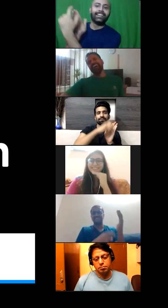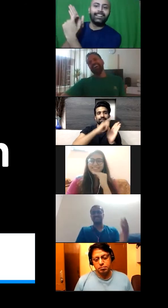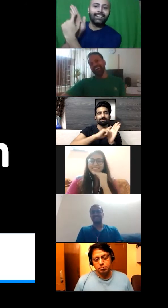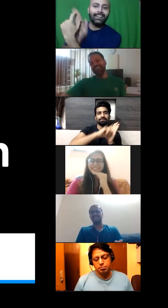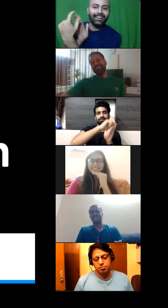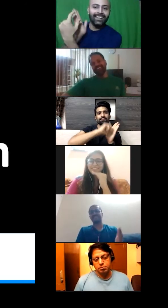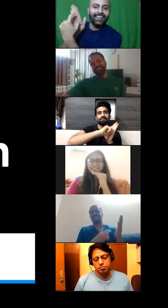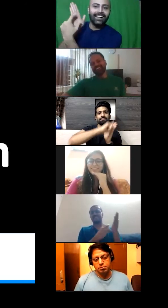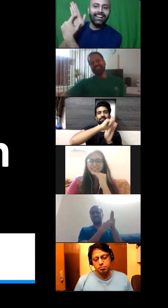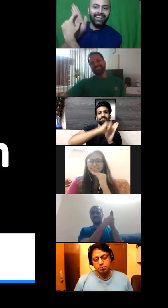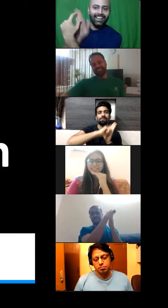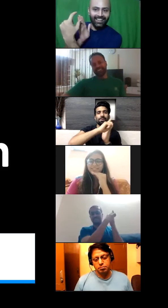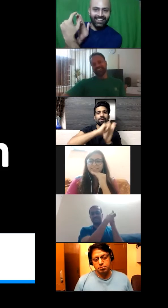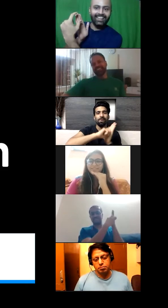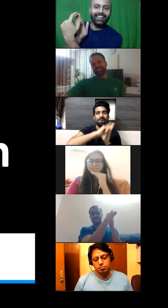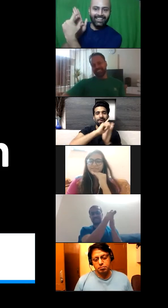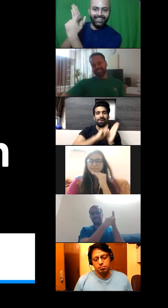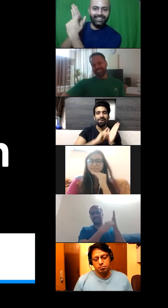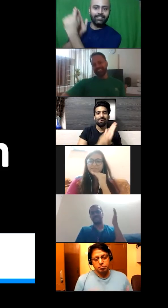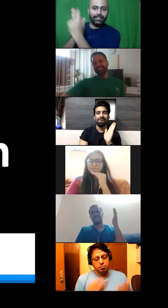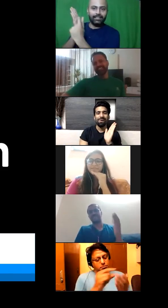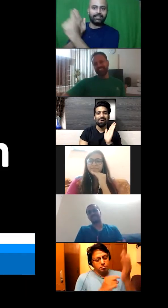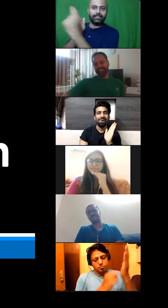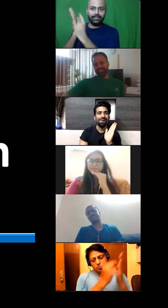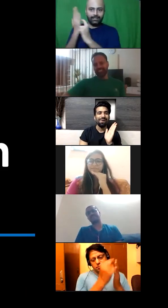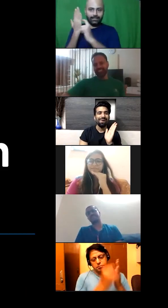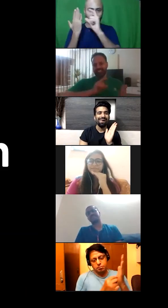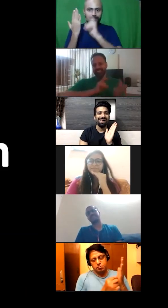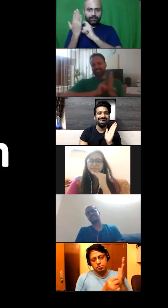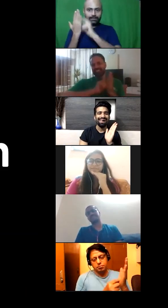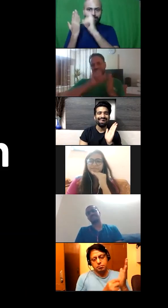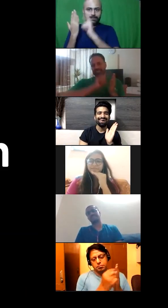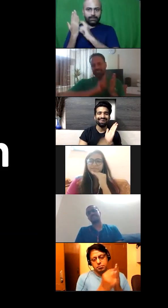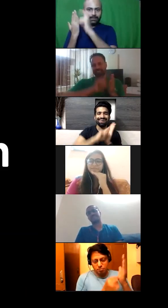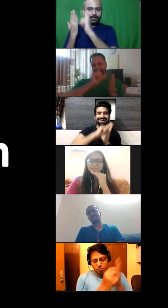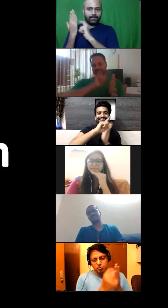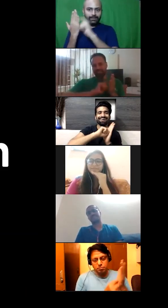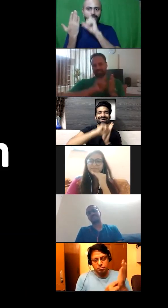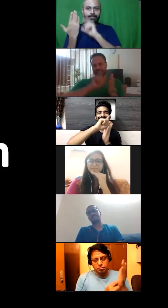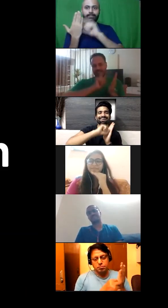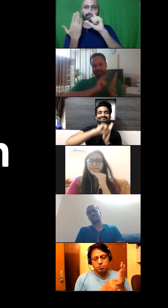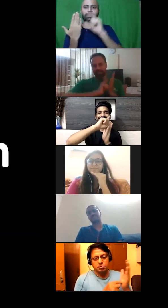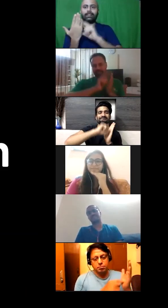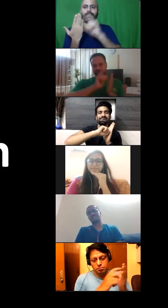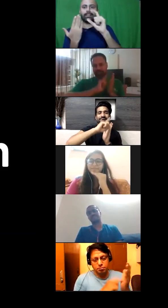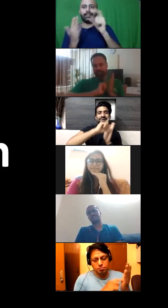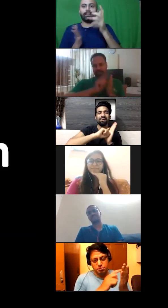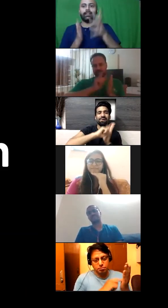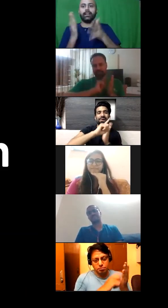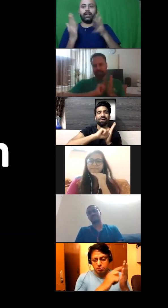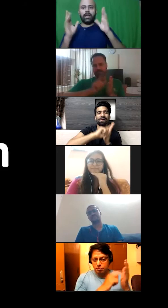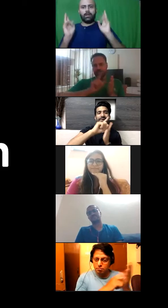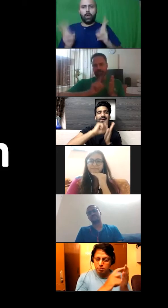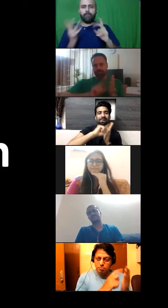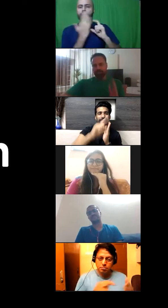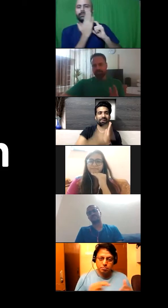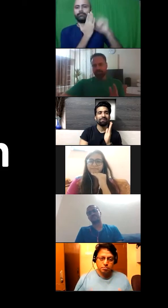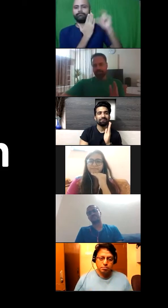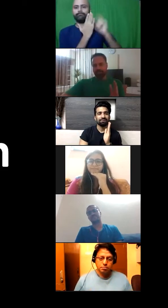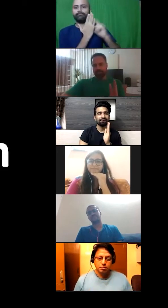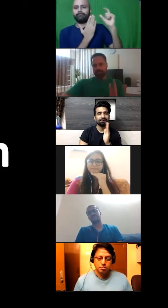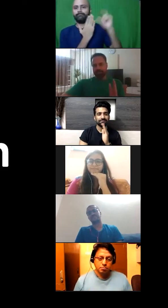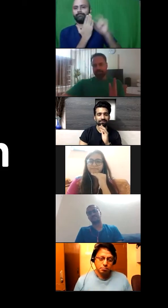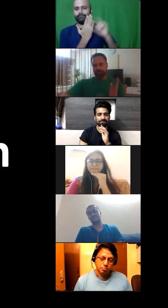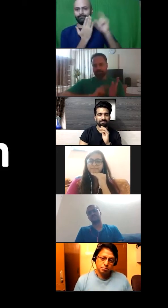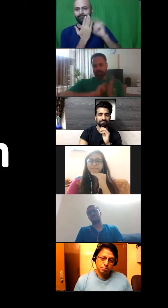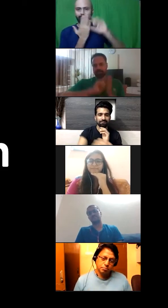screen, correct? So that's how we have the sign for Instagram, like this way. So you have to move your the other hand